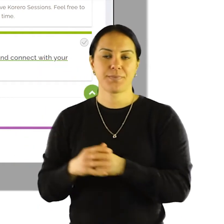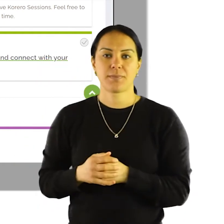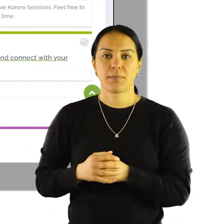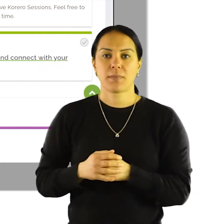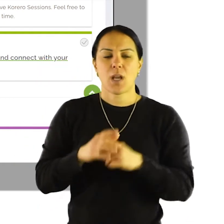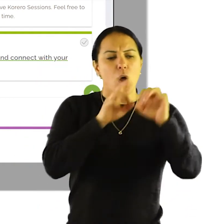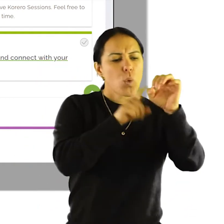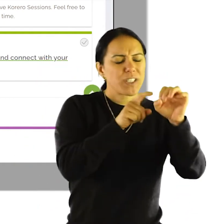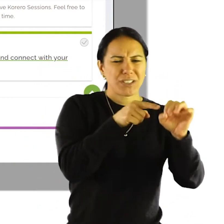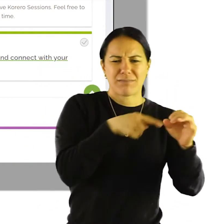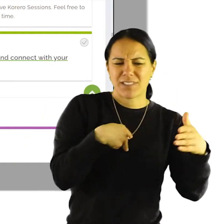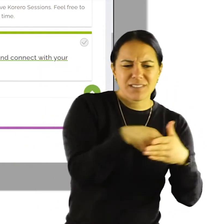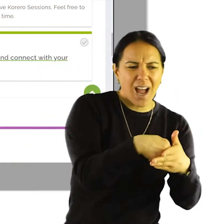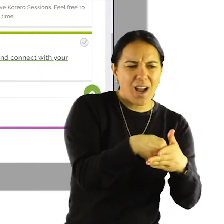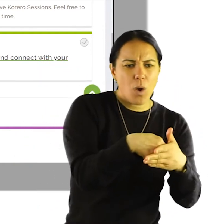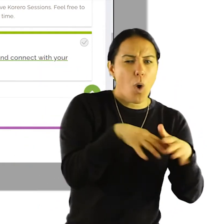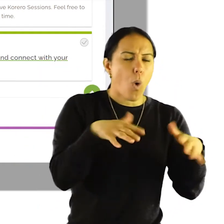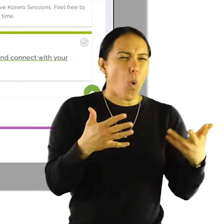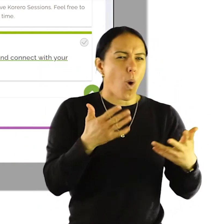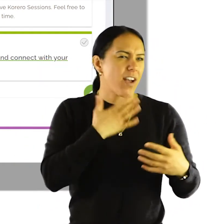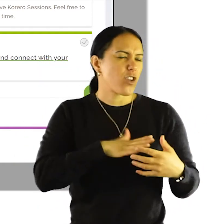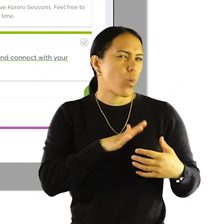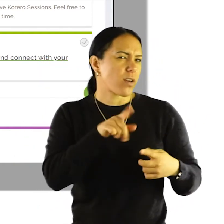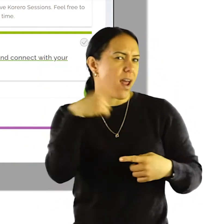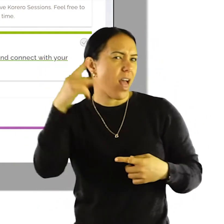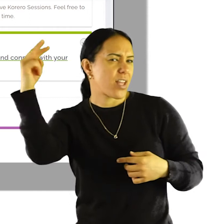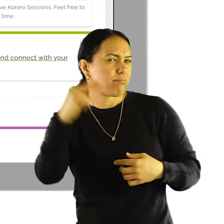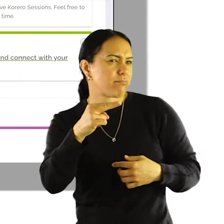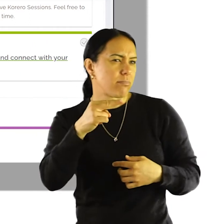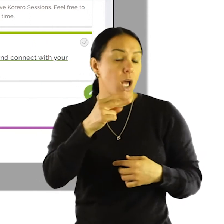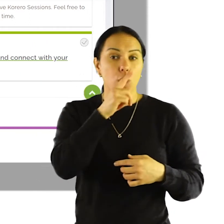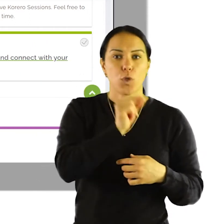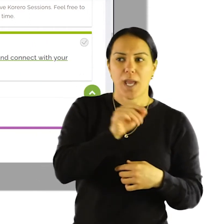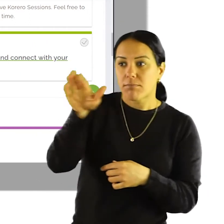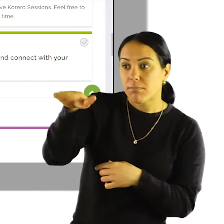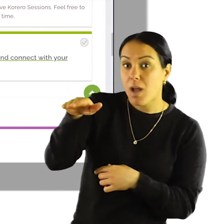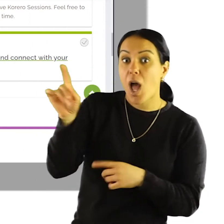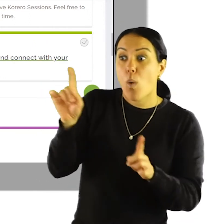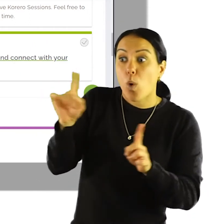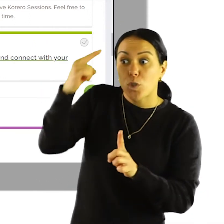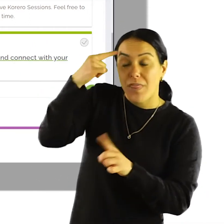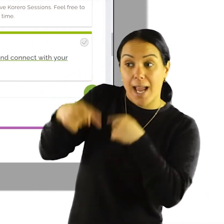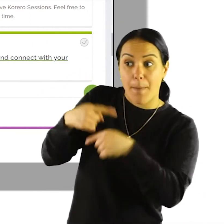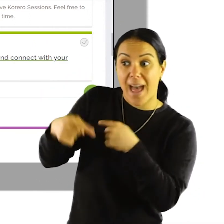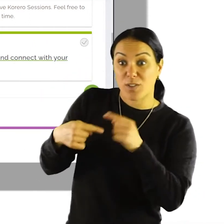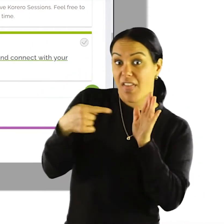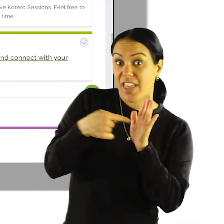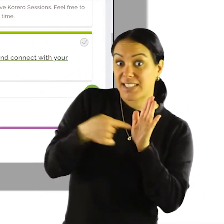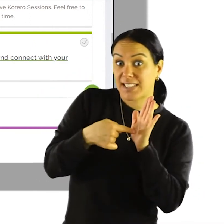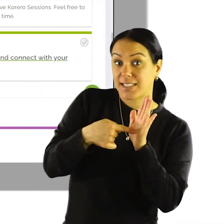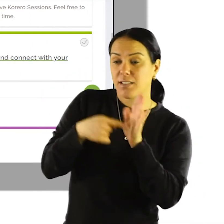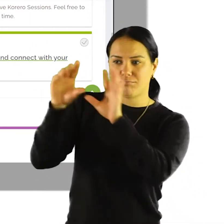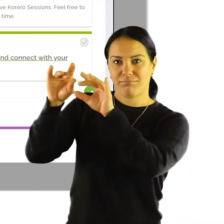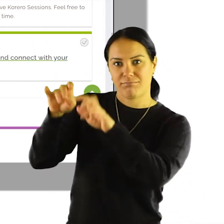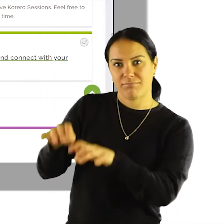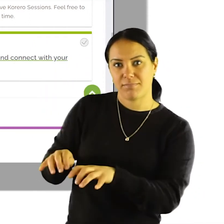a question, or if you just want to connect with them and say, hey, what do you think about this that we just learned? This is a great way, and that class